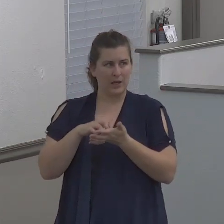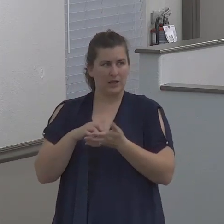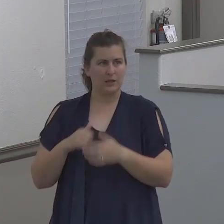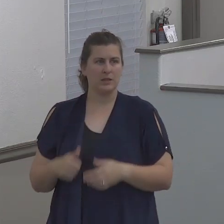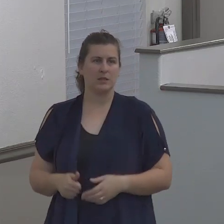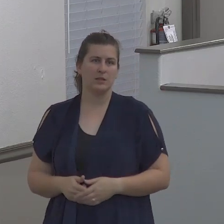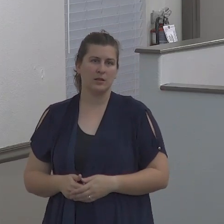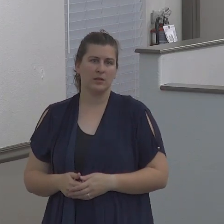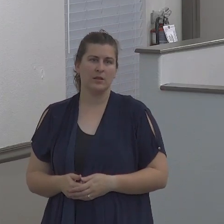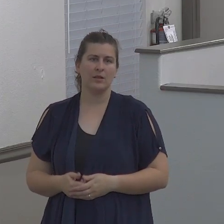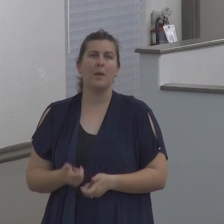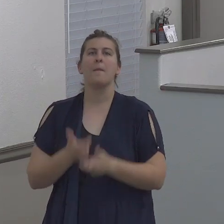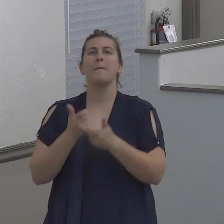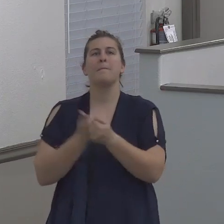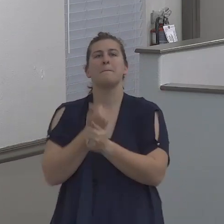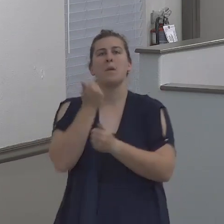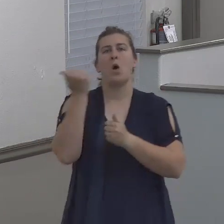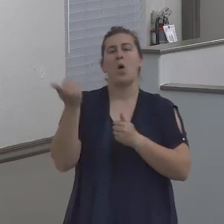physical weakness.